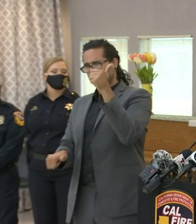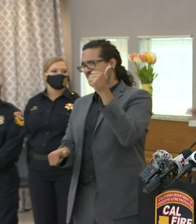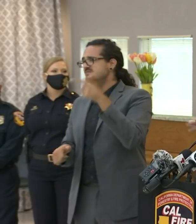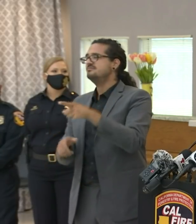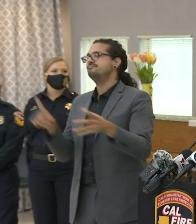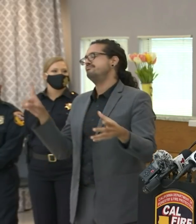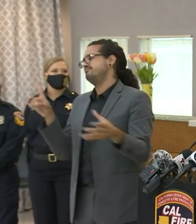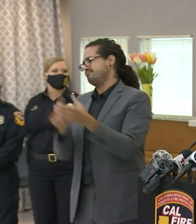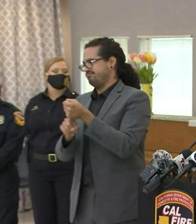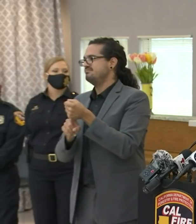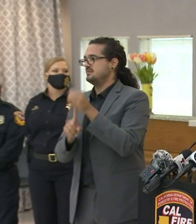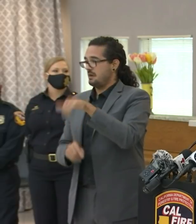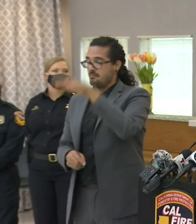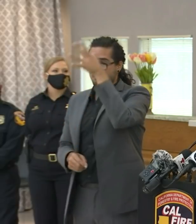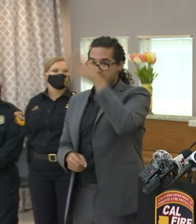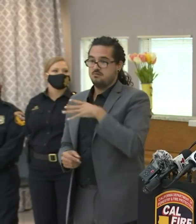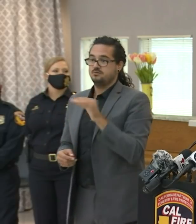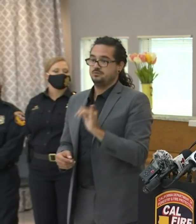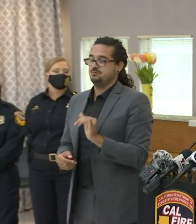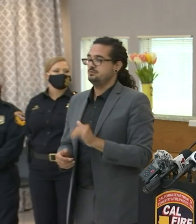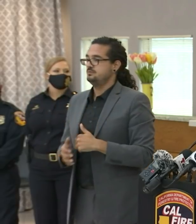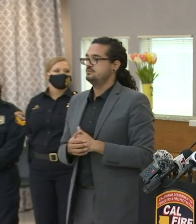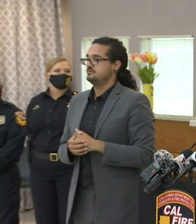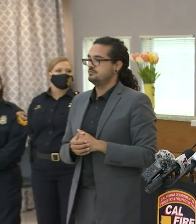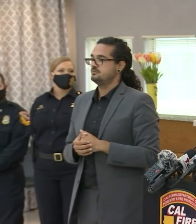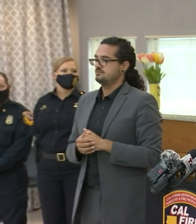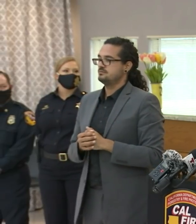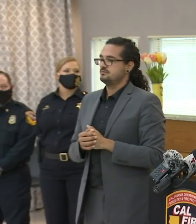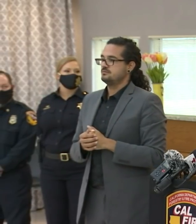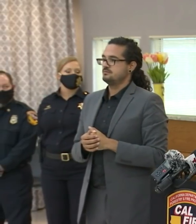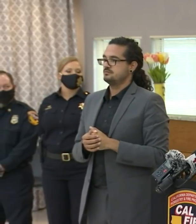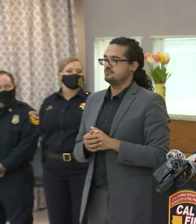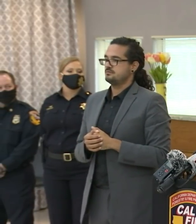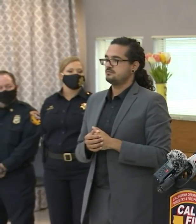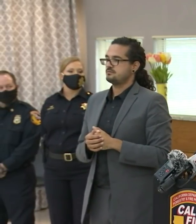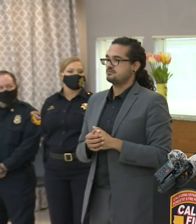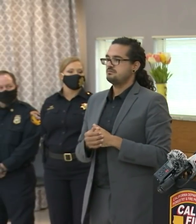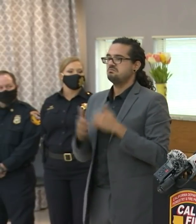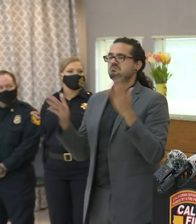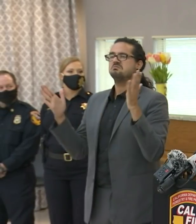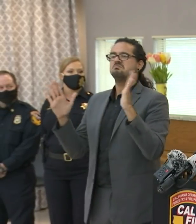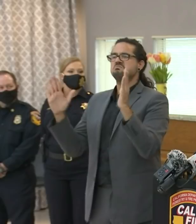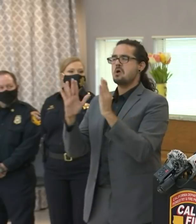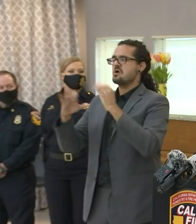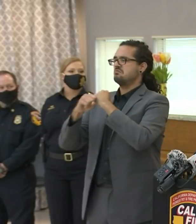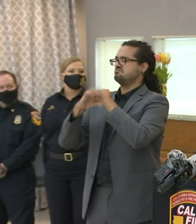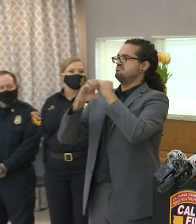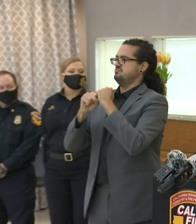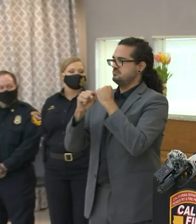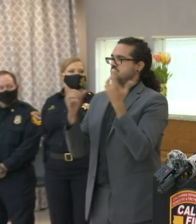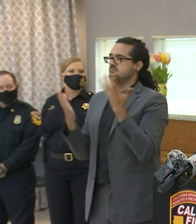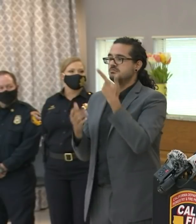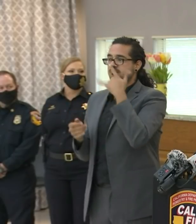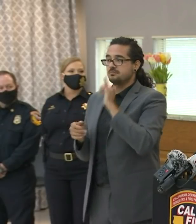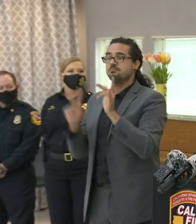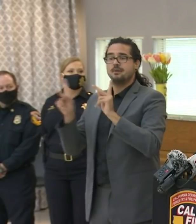just to go back to that, the small snapshot, but our folks are out there. They're going to be roaming around. They're going to be looking for these people. And